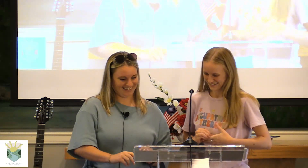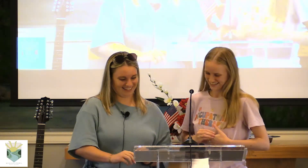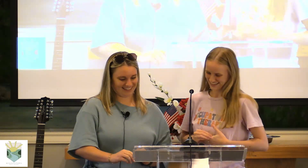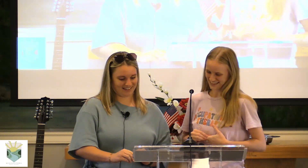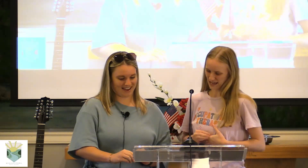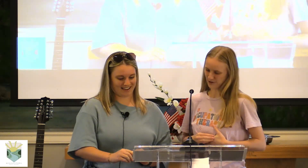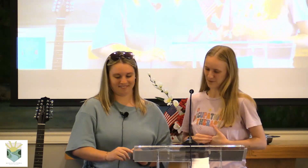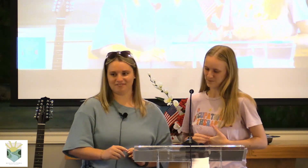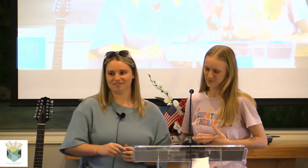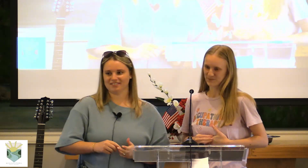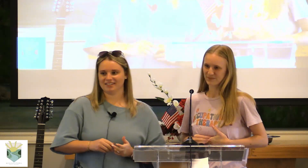Okay. Okay.